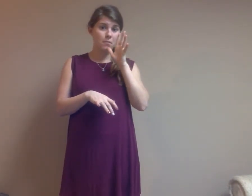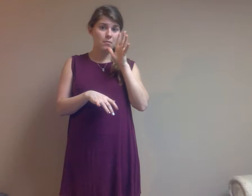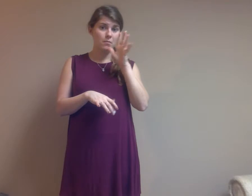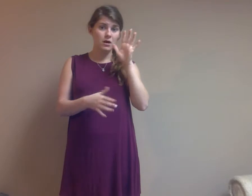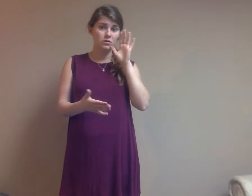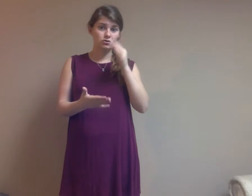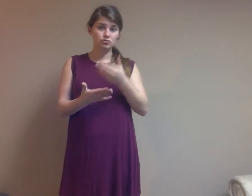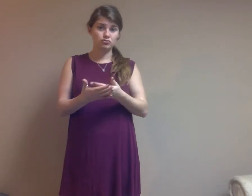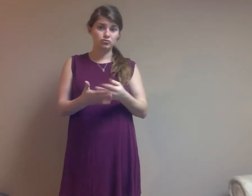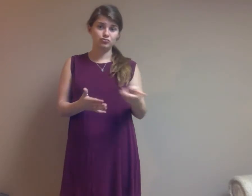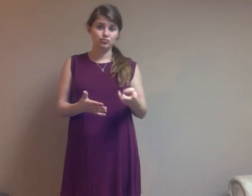bed?